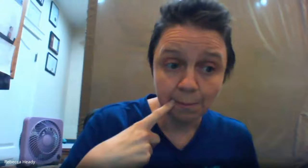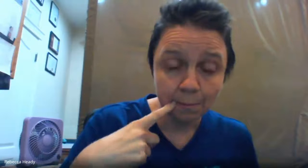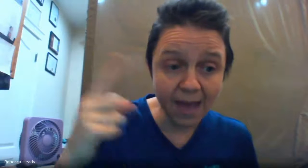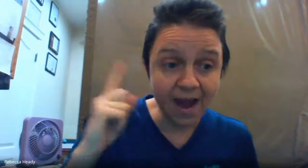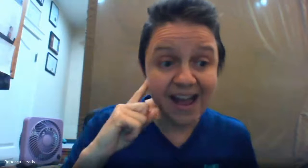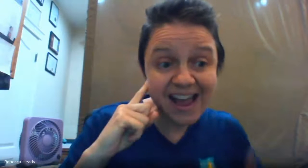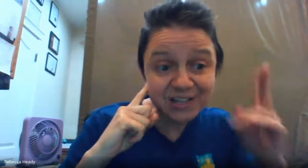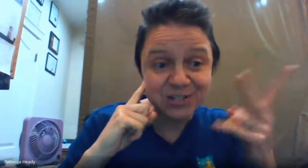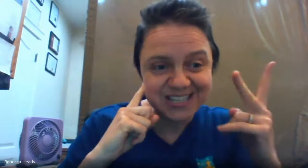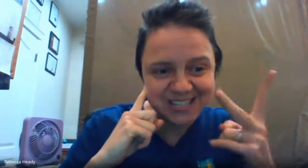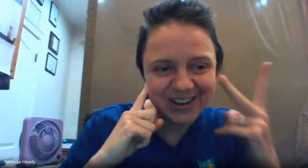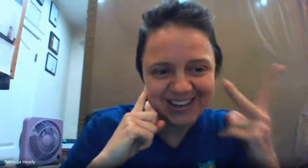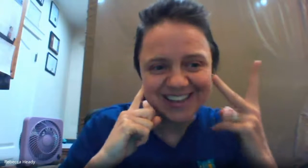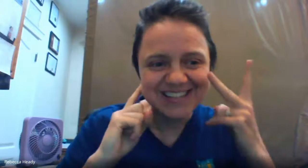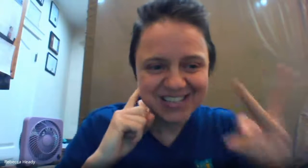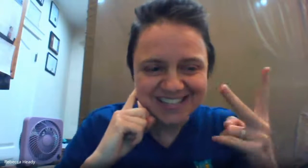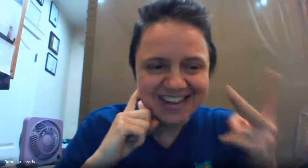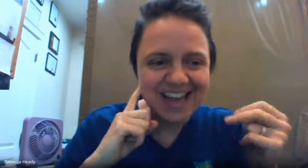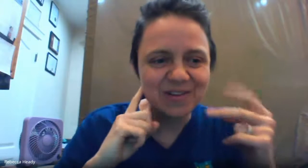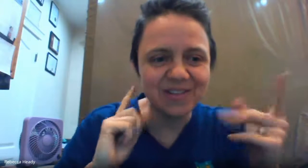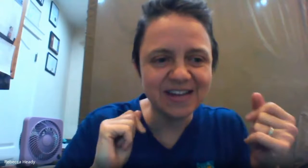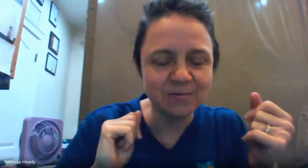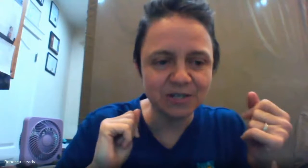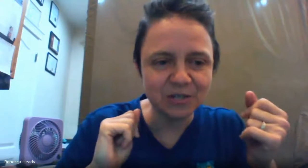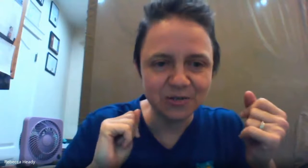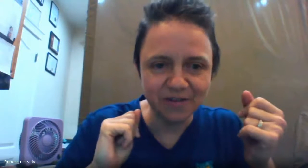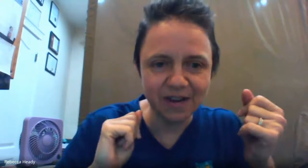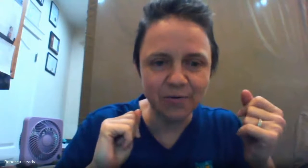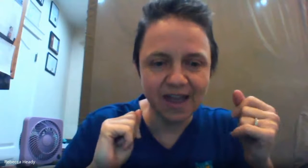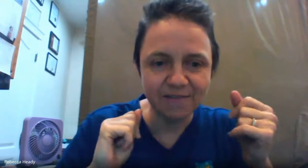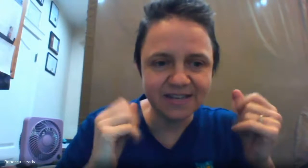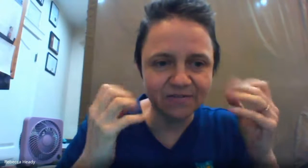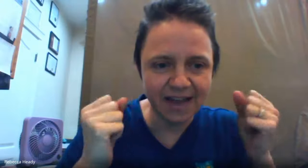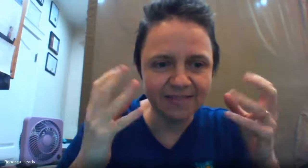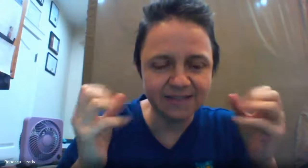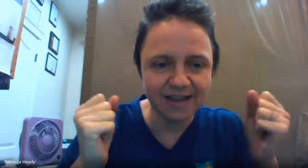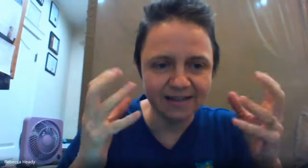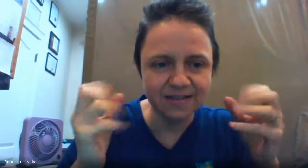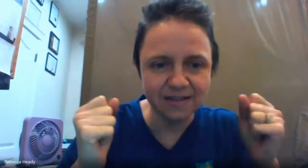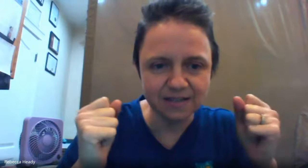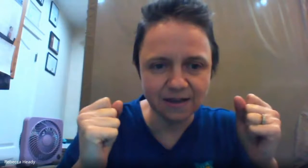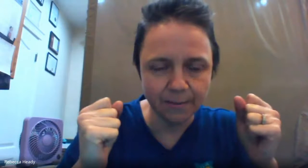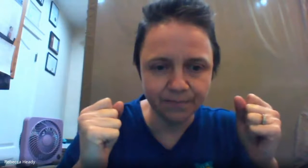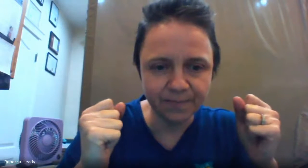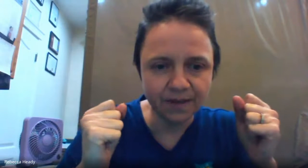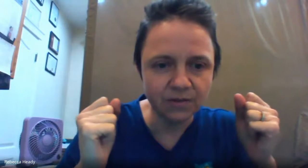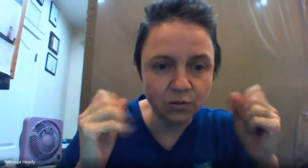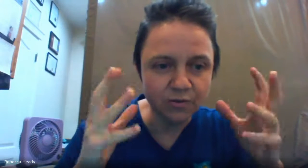I actually saw just today or the other day, I was watching a YouTube video. They have a deaf guy that signs and does news, which is called Daily